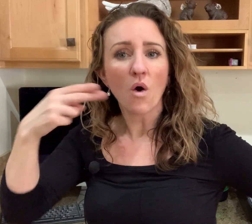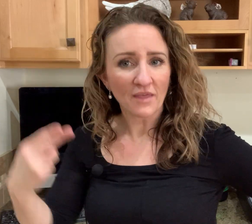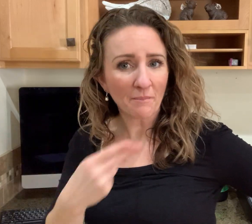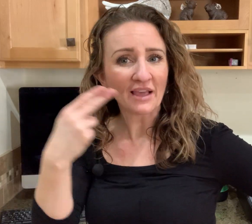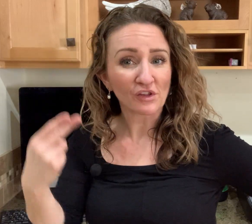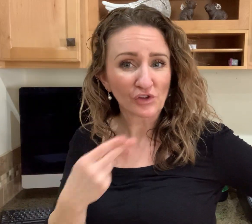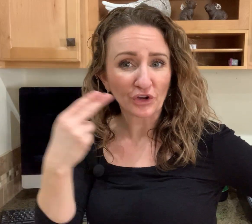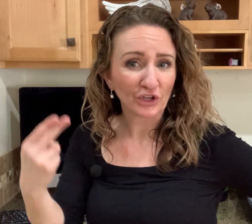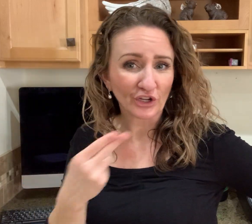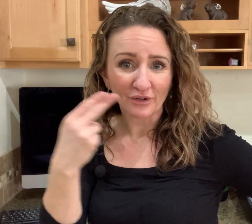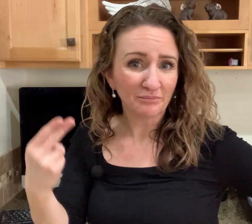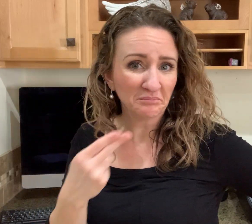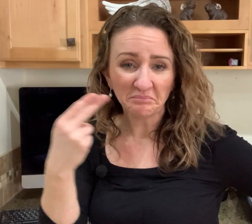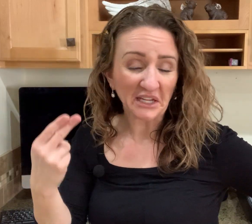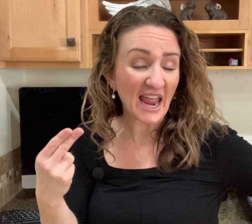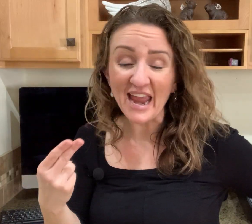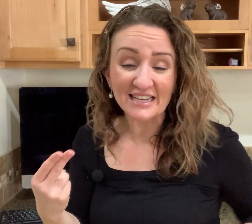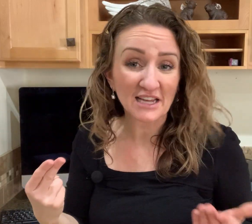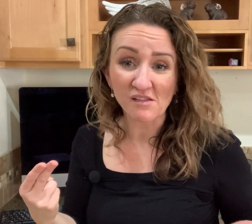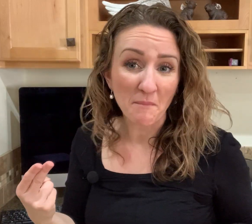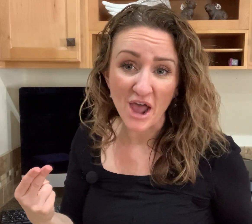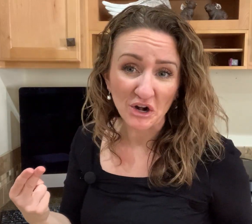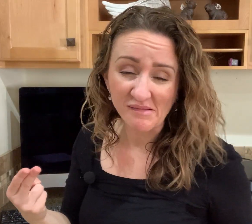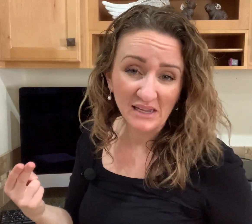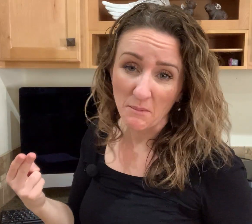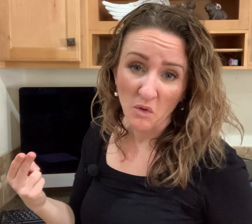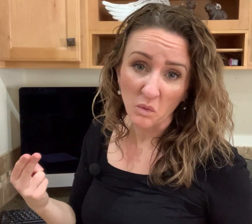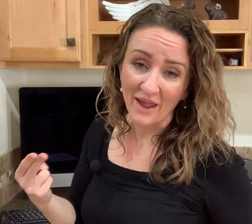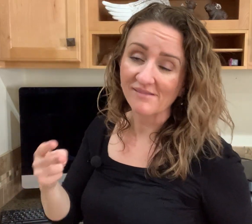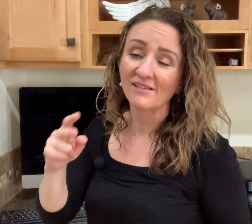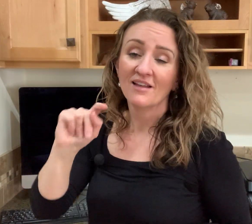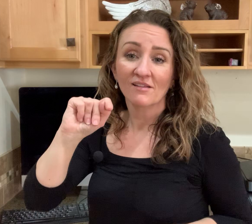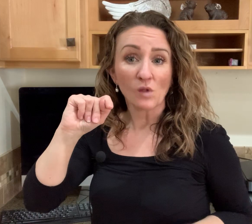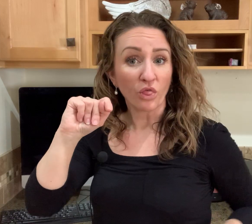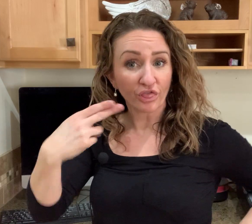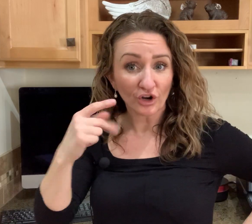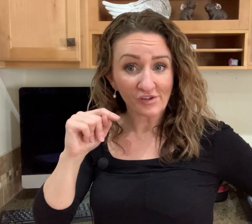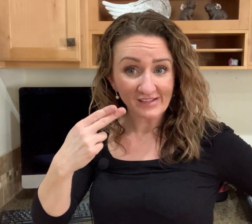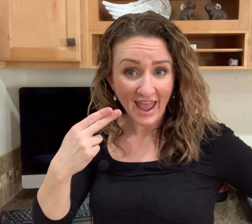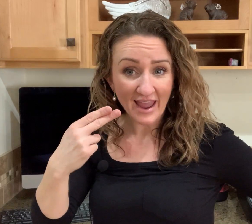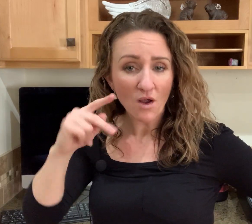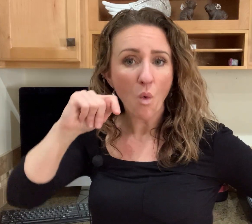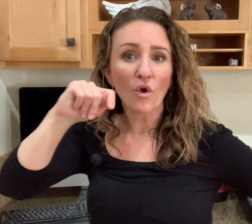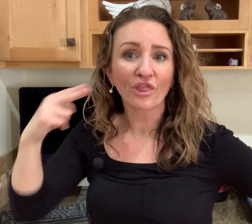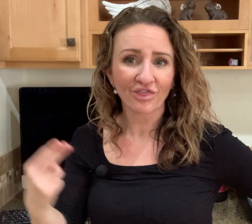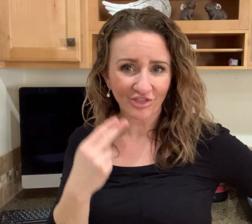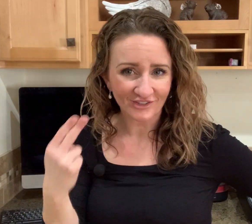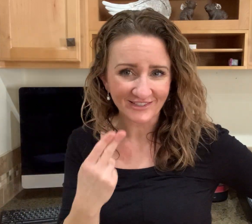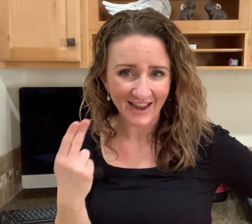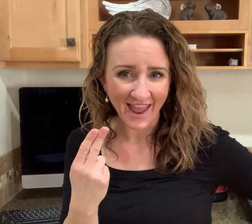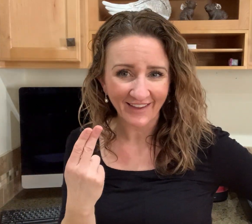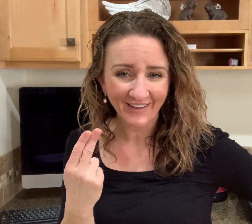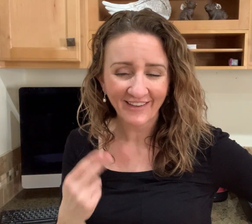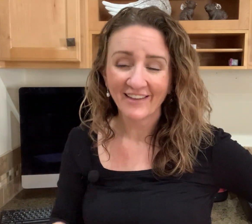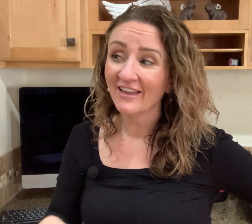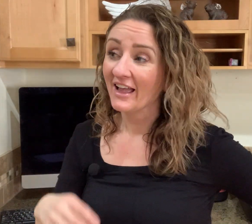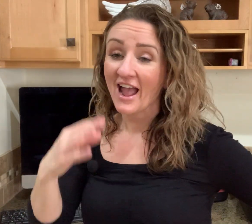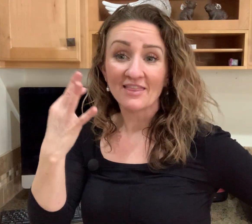they'll make the circular. It doesn't matter. I see it both ways. So Thursday or Thursday. And then we